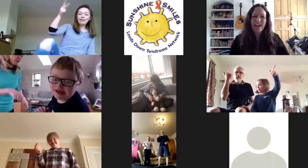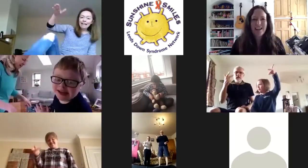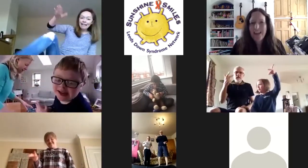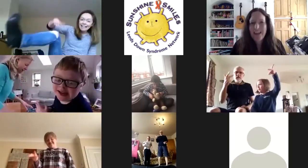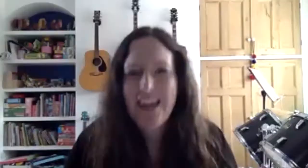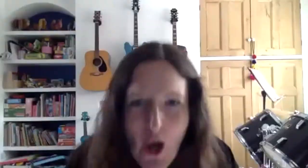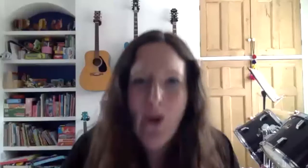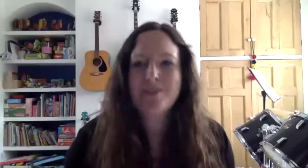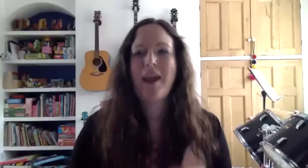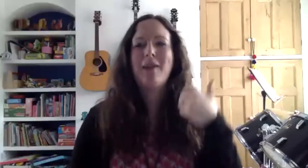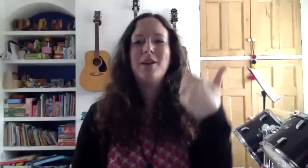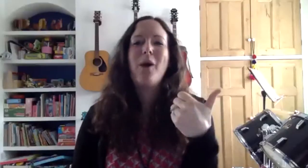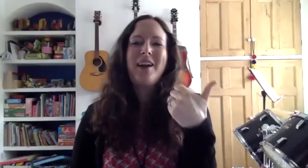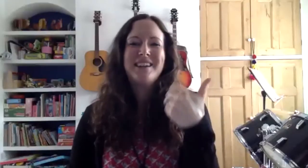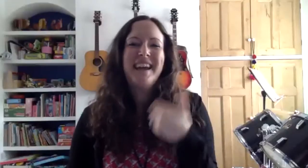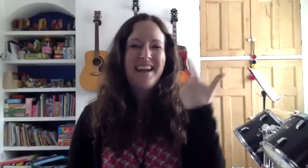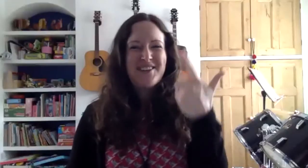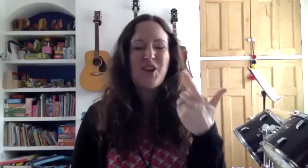1, 2, 3, knees and toes, baby,